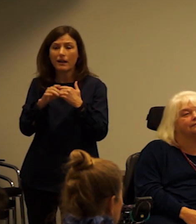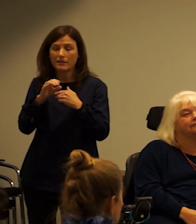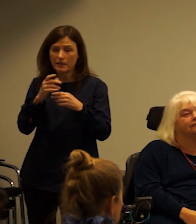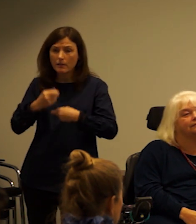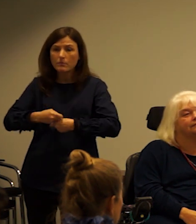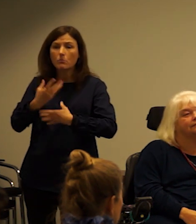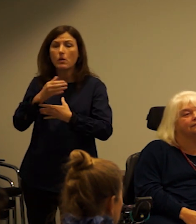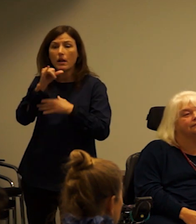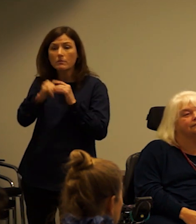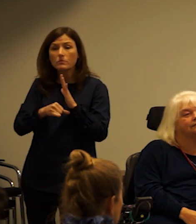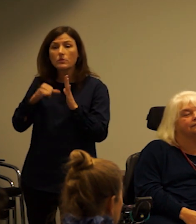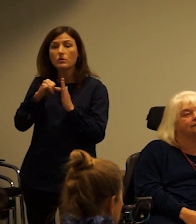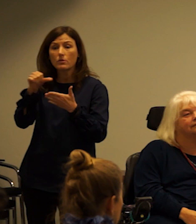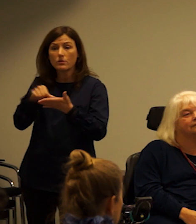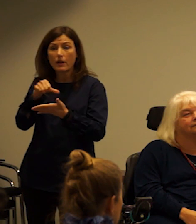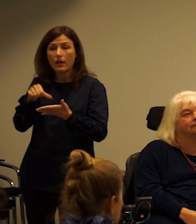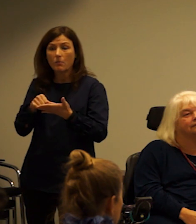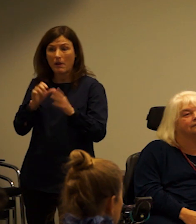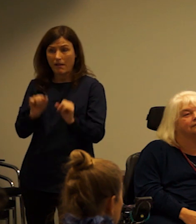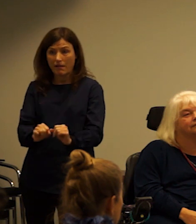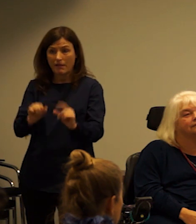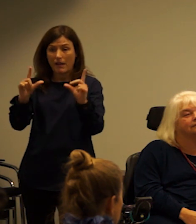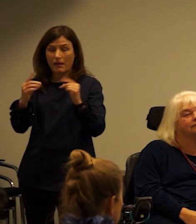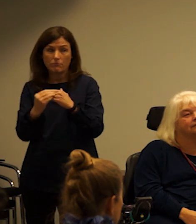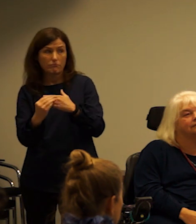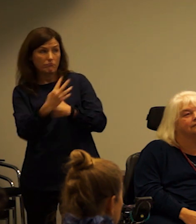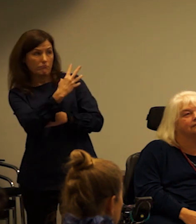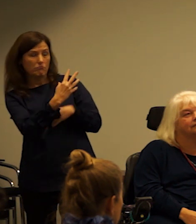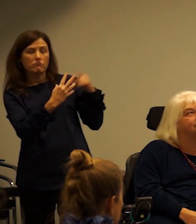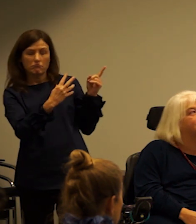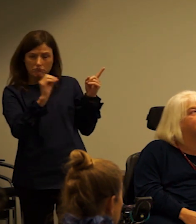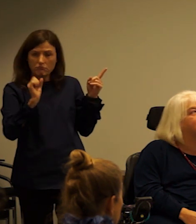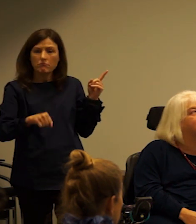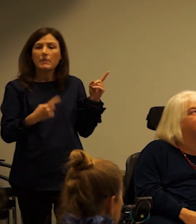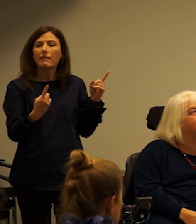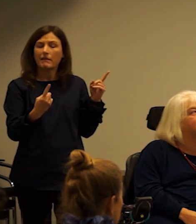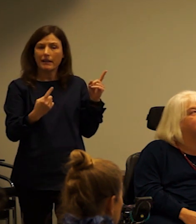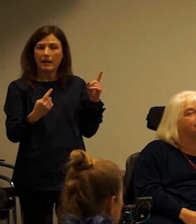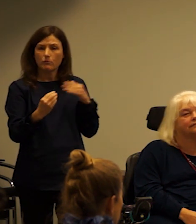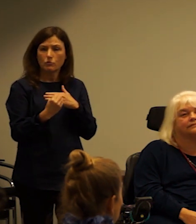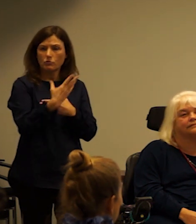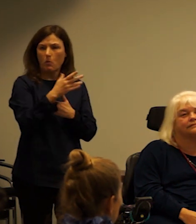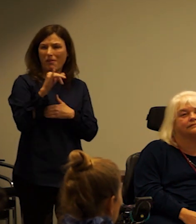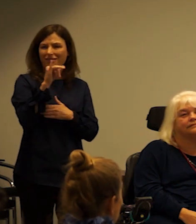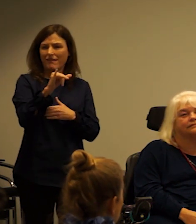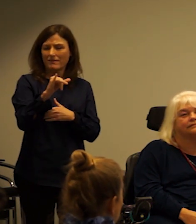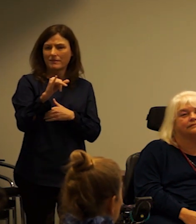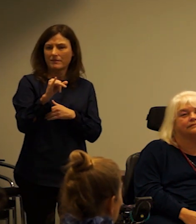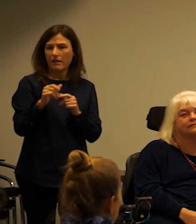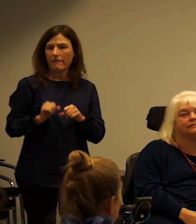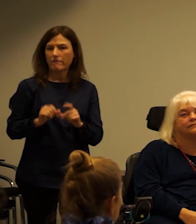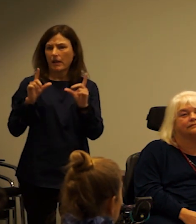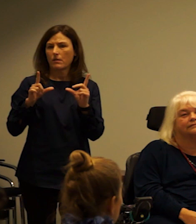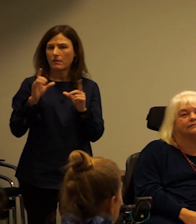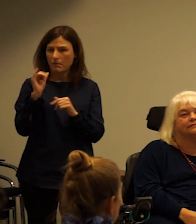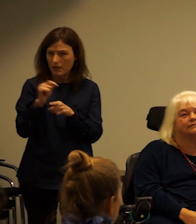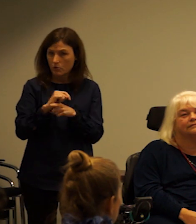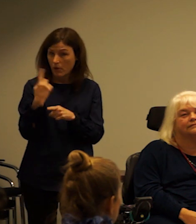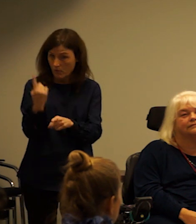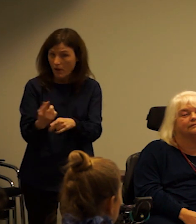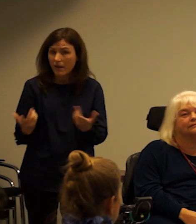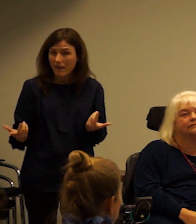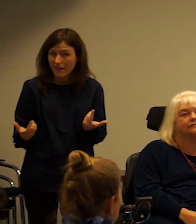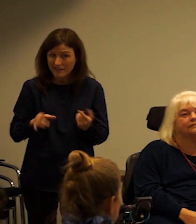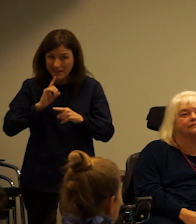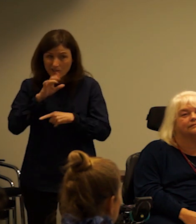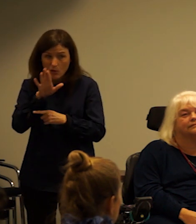our YouTube page and a screen and projector, you could just show this video, this training, right? Does